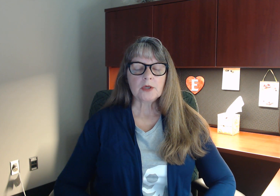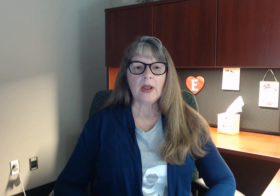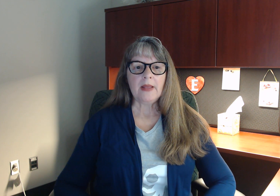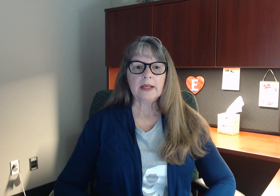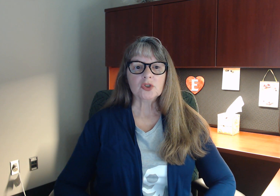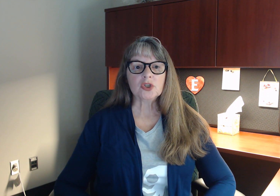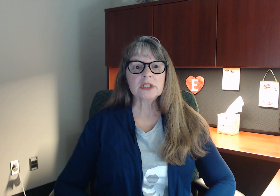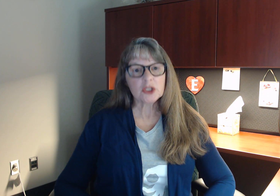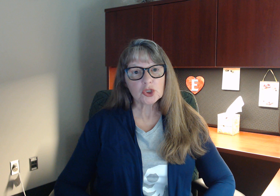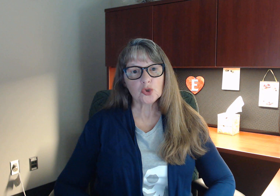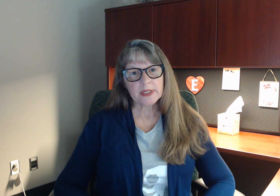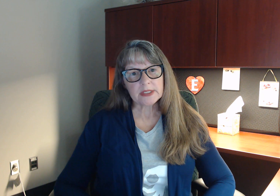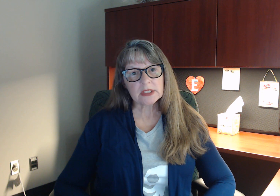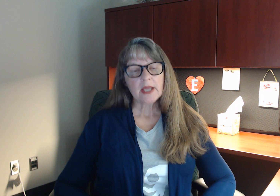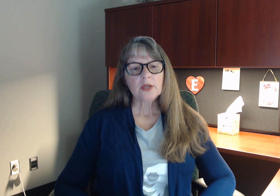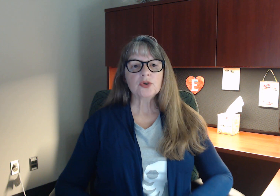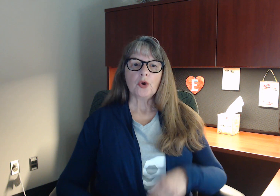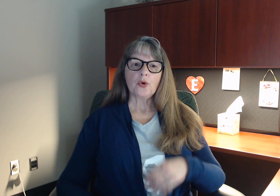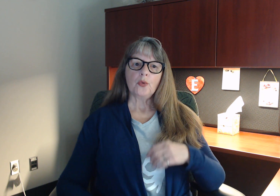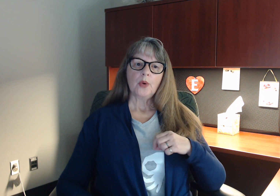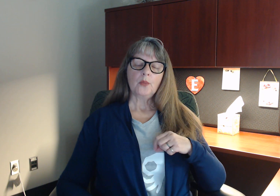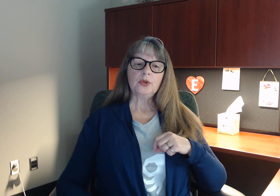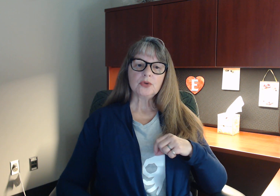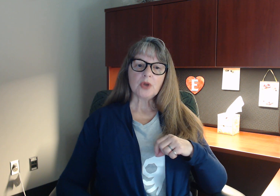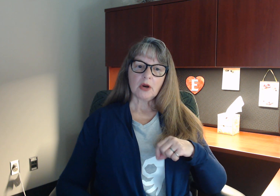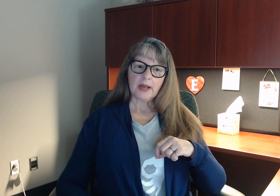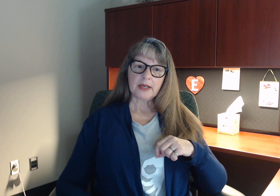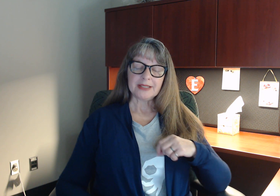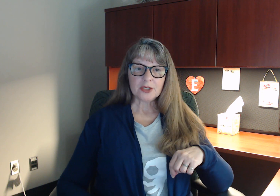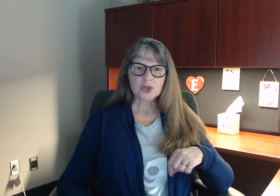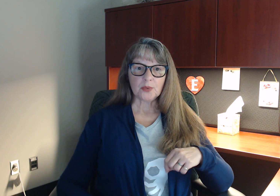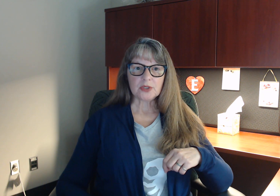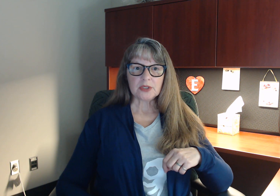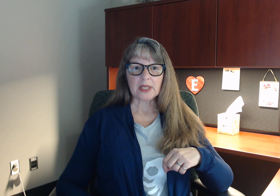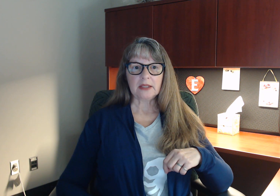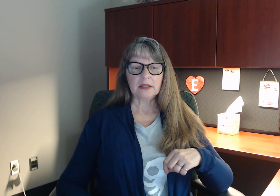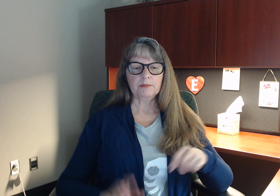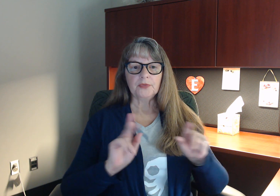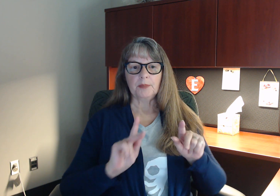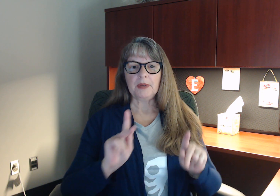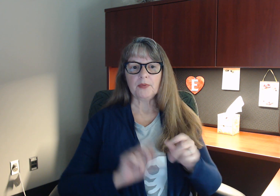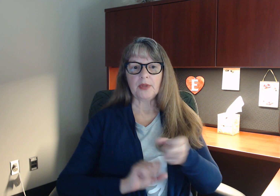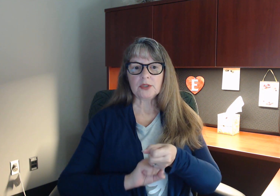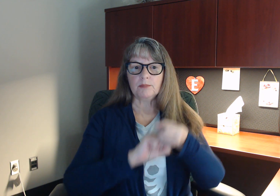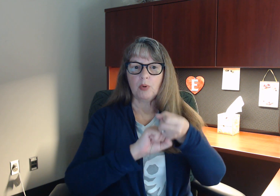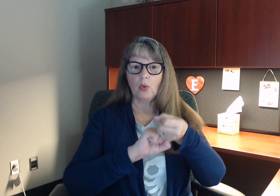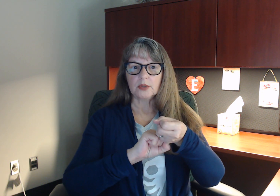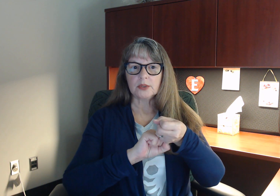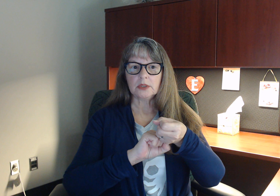And constituents. So when you talk about constituents, it's like the people that support,